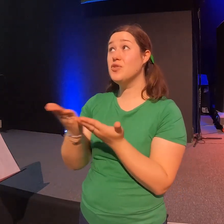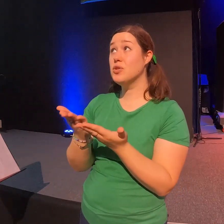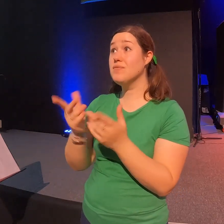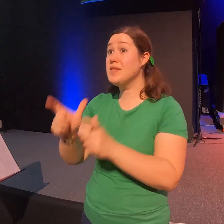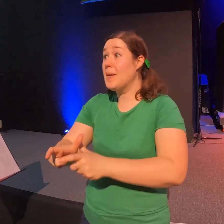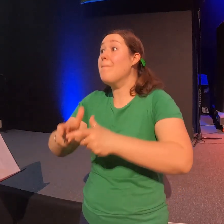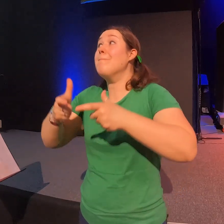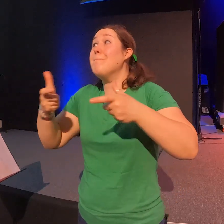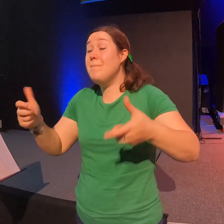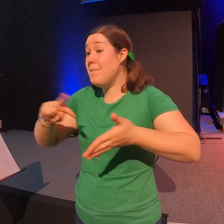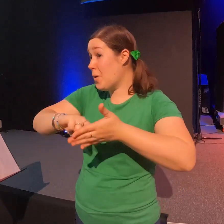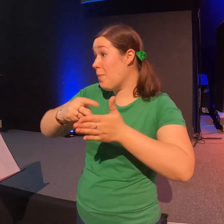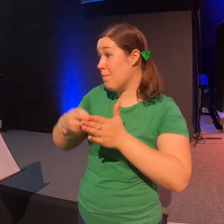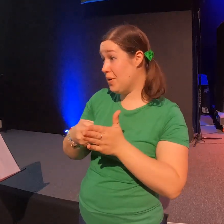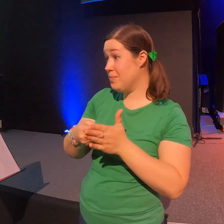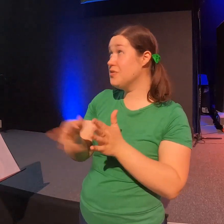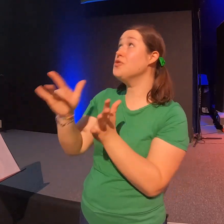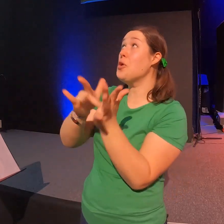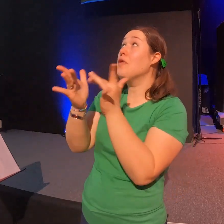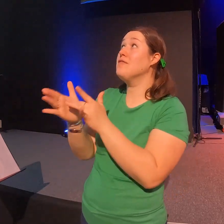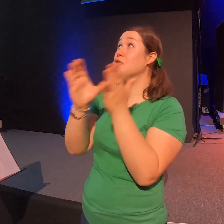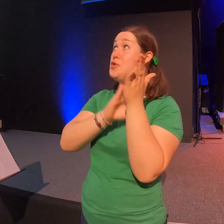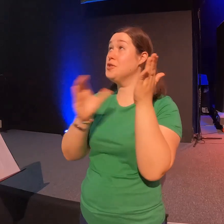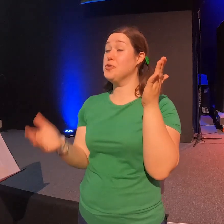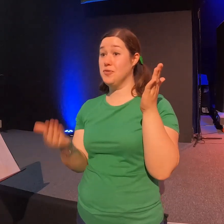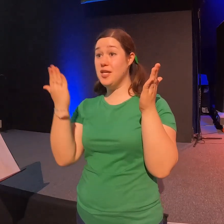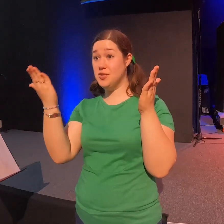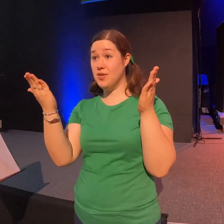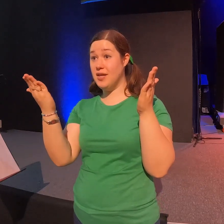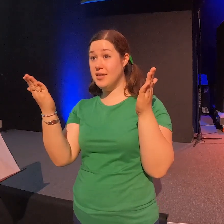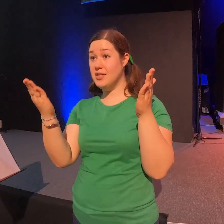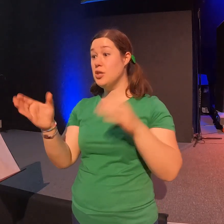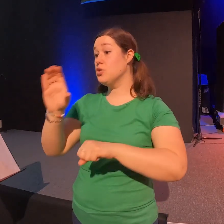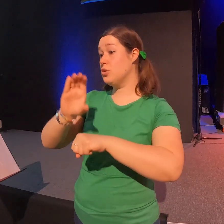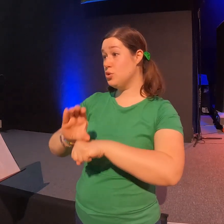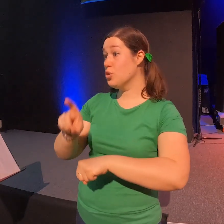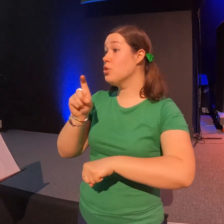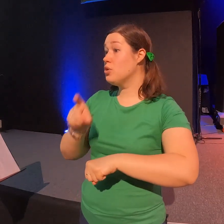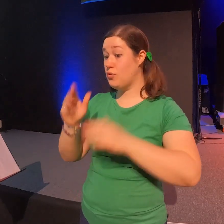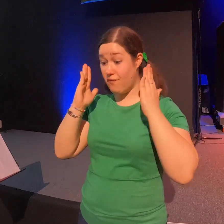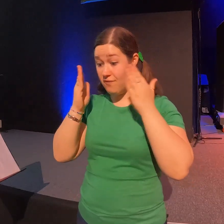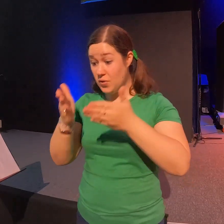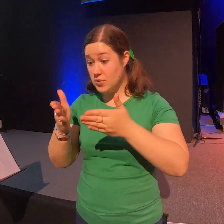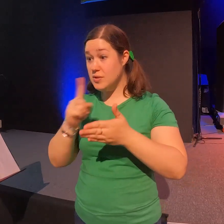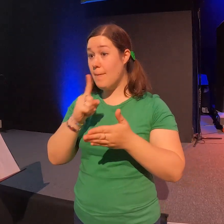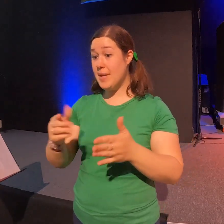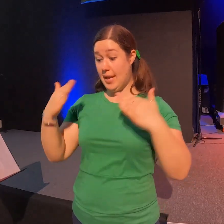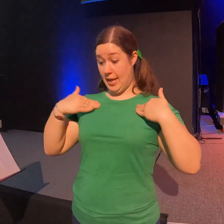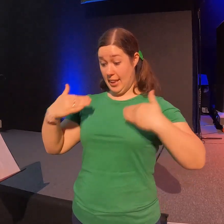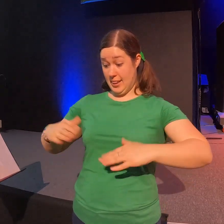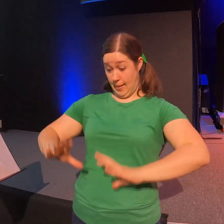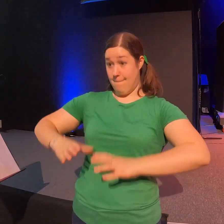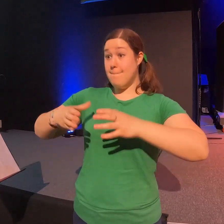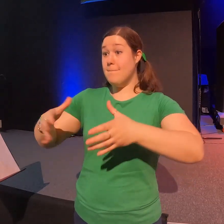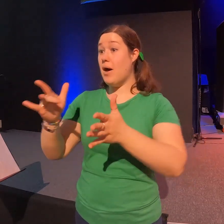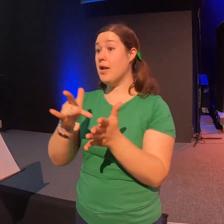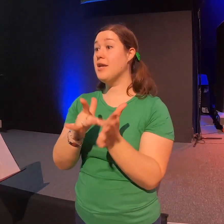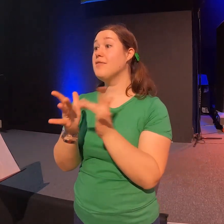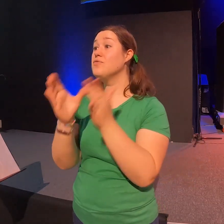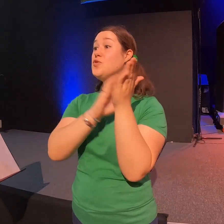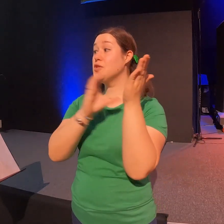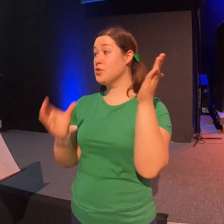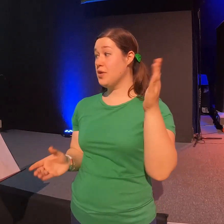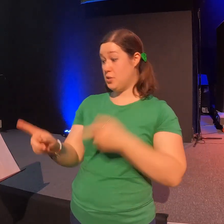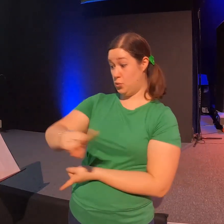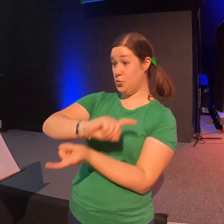Christ, being the body of Christ for the transformation of the world. So here's another one. Actually, let me read